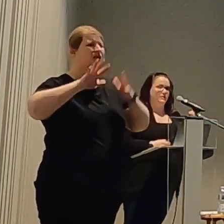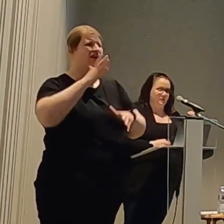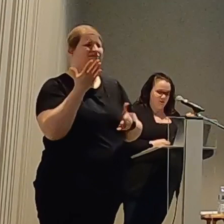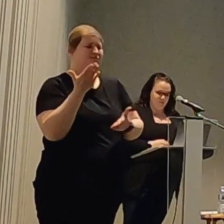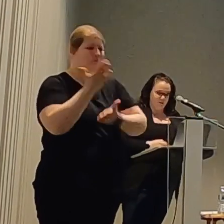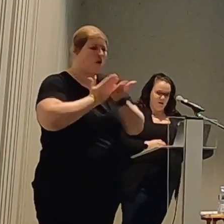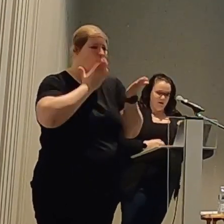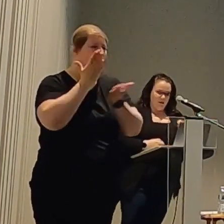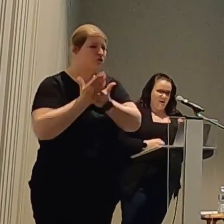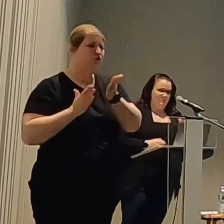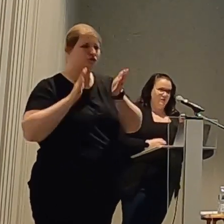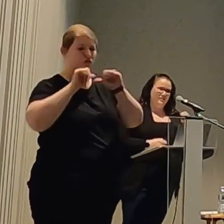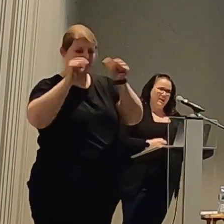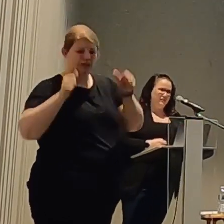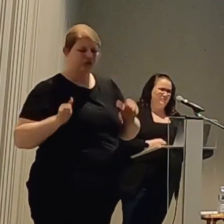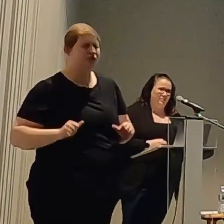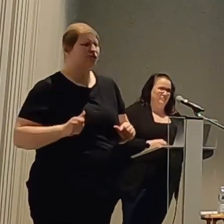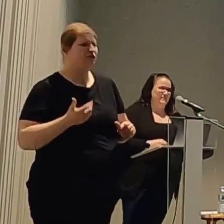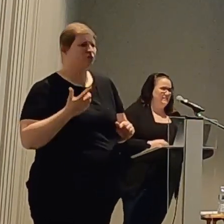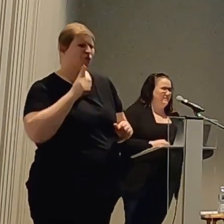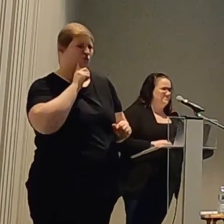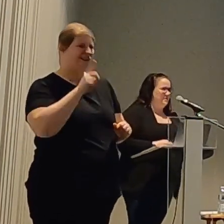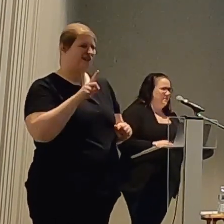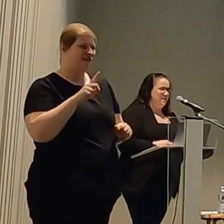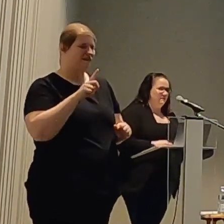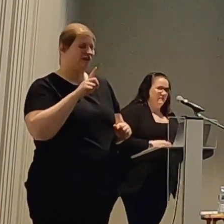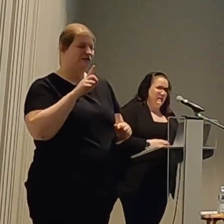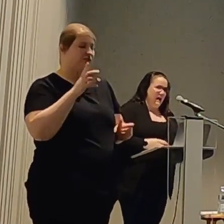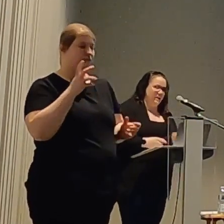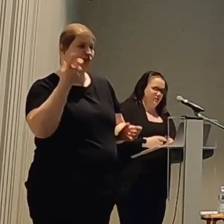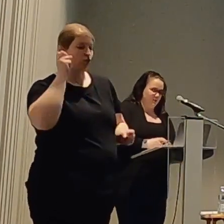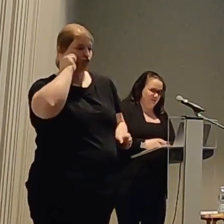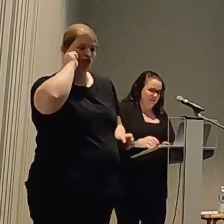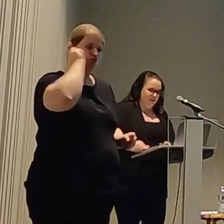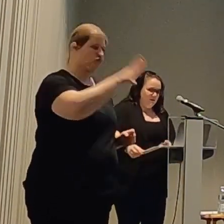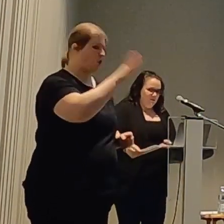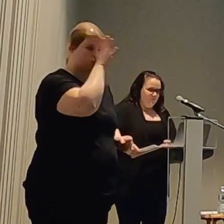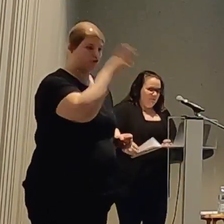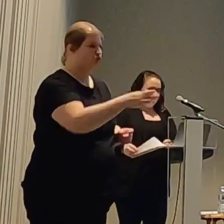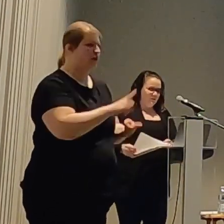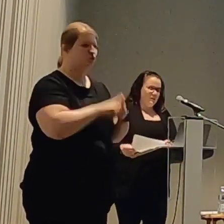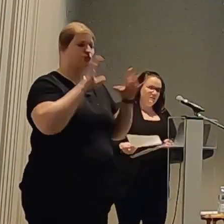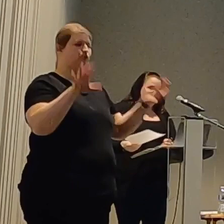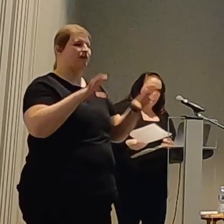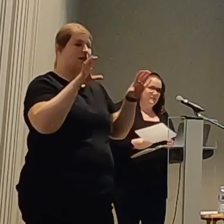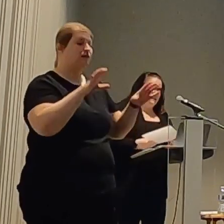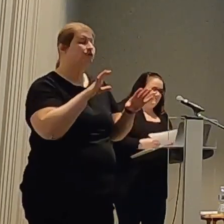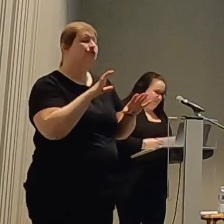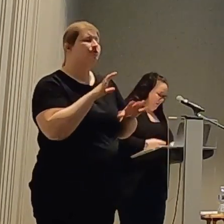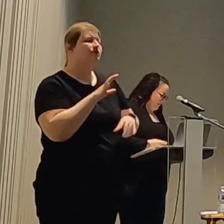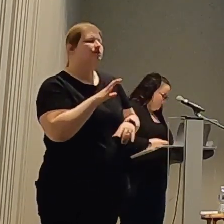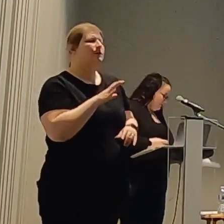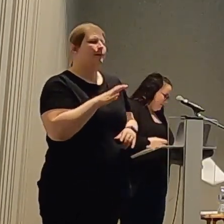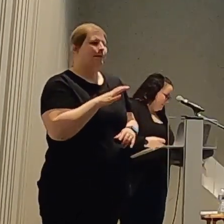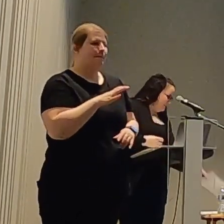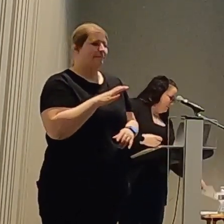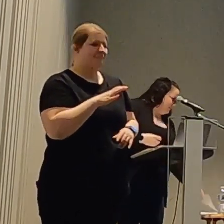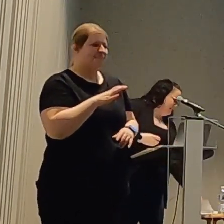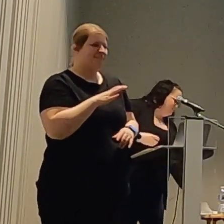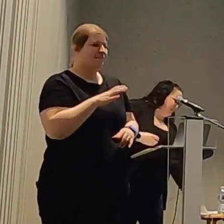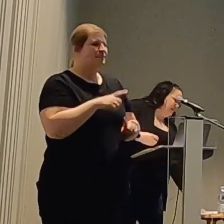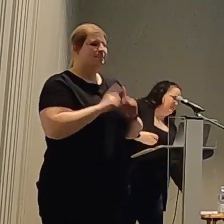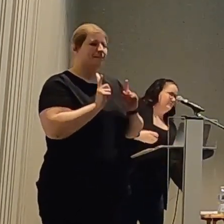partial figures, and you're kind of thrown into the middle of the action. But there's also something that